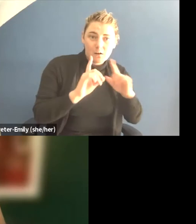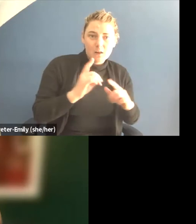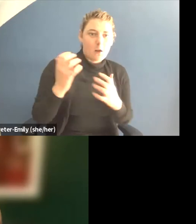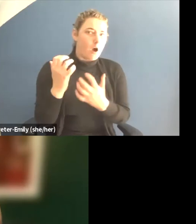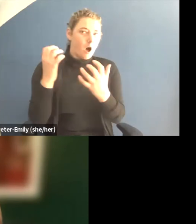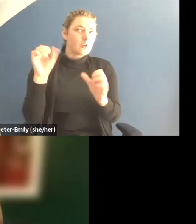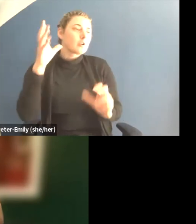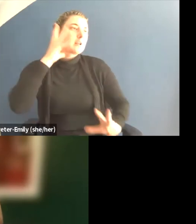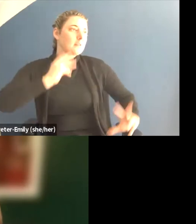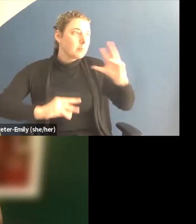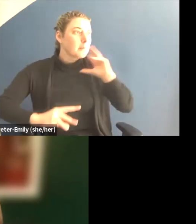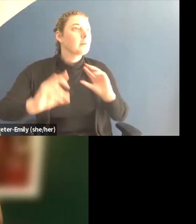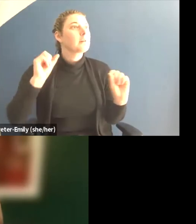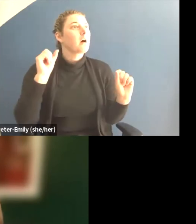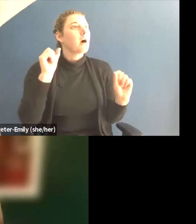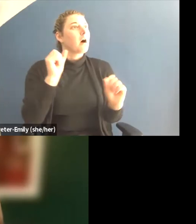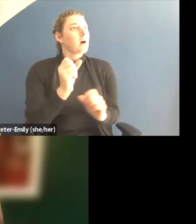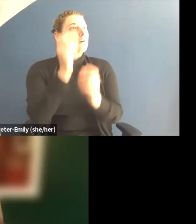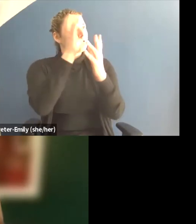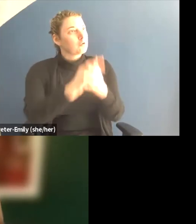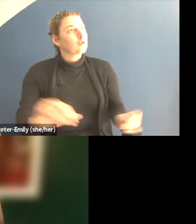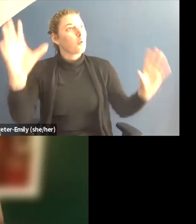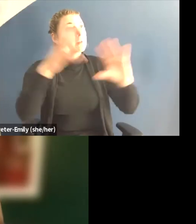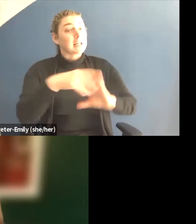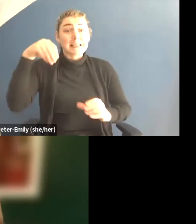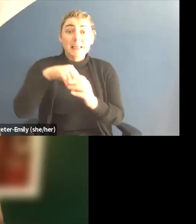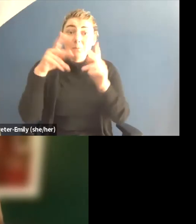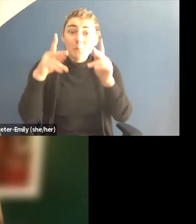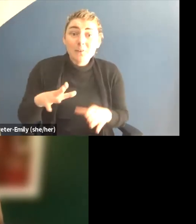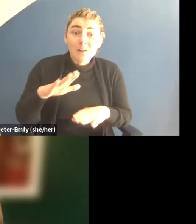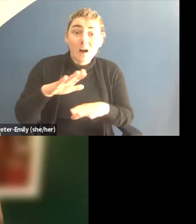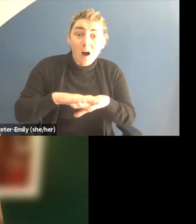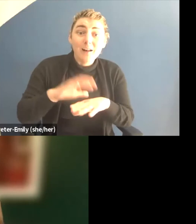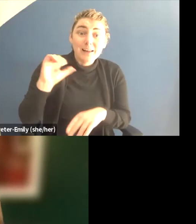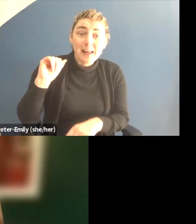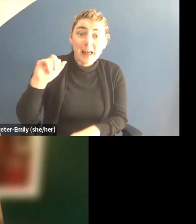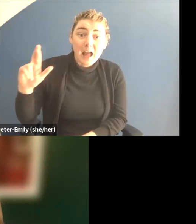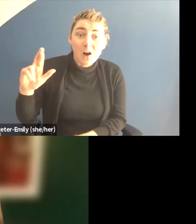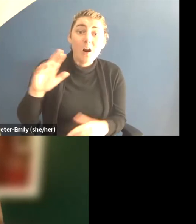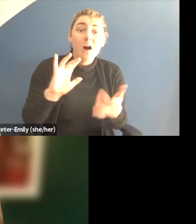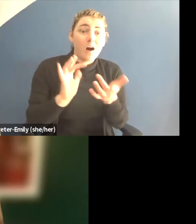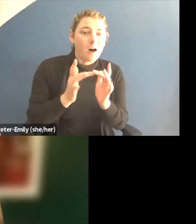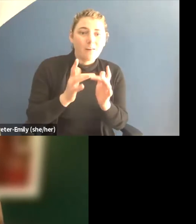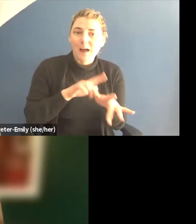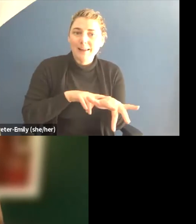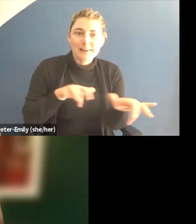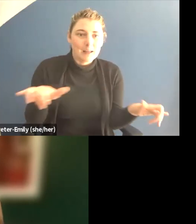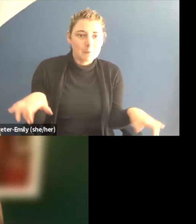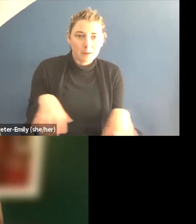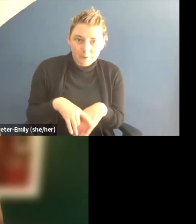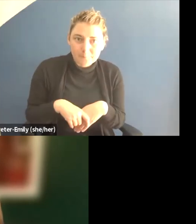could experience great moments of storytelling in person, on air, and online, all at the same